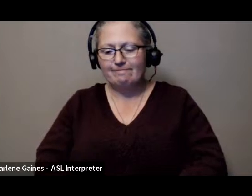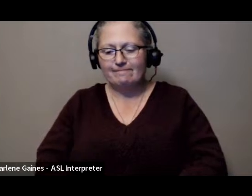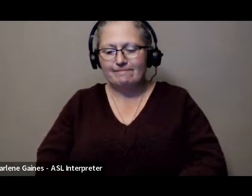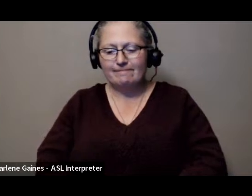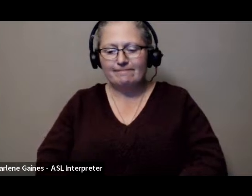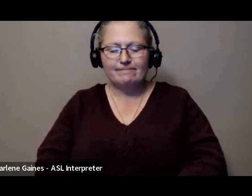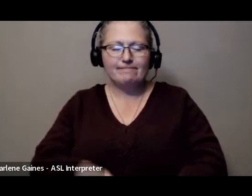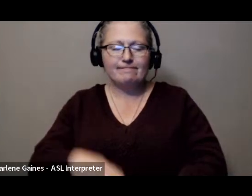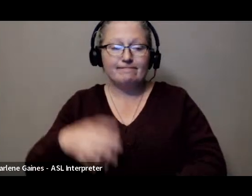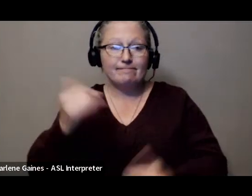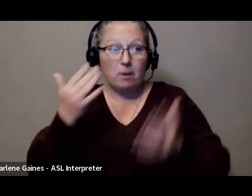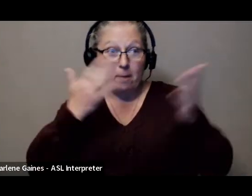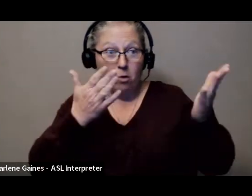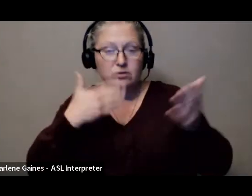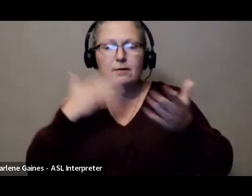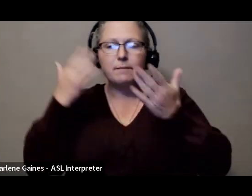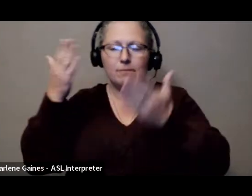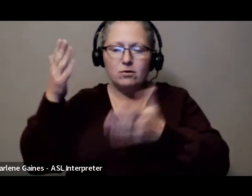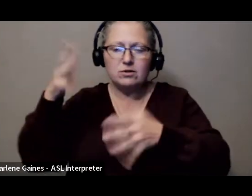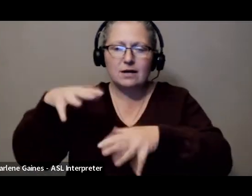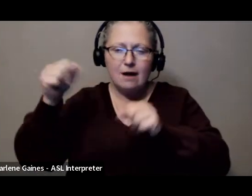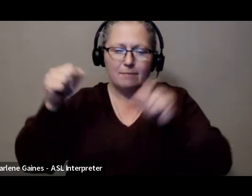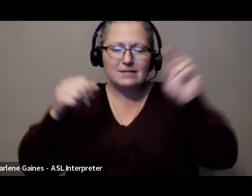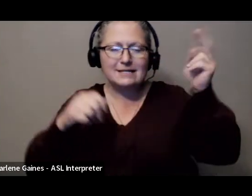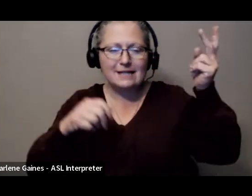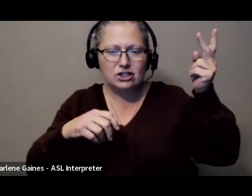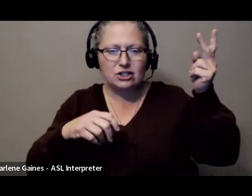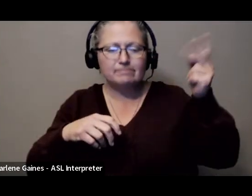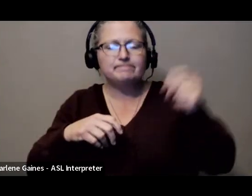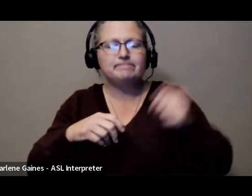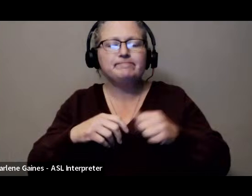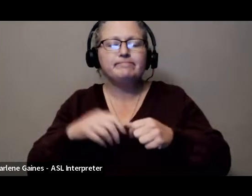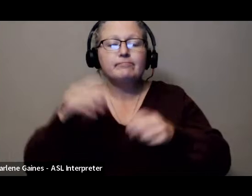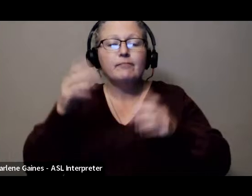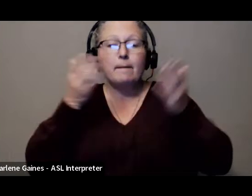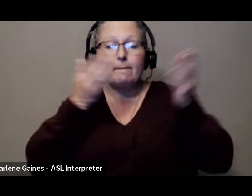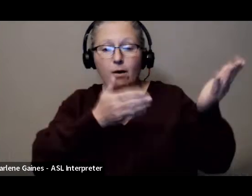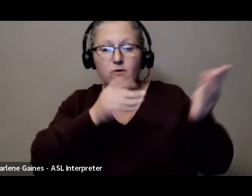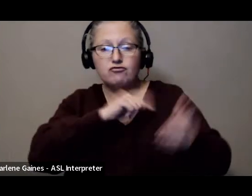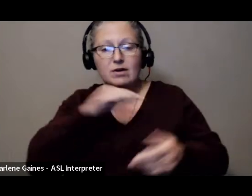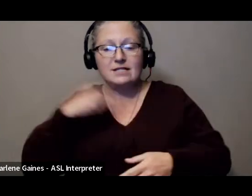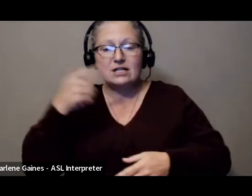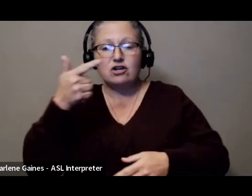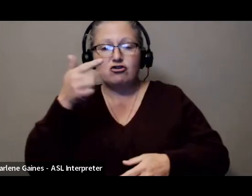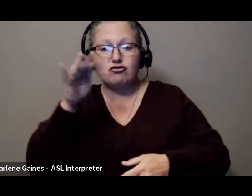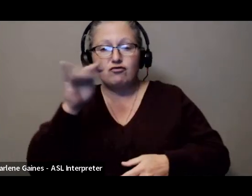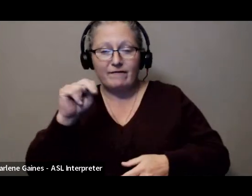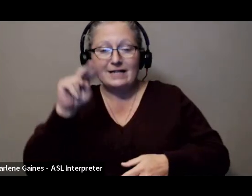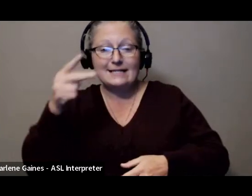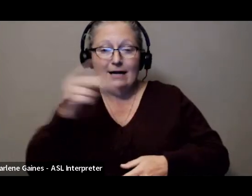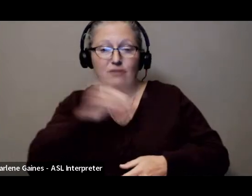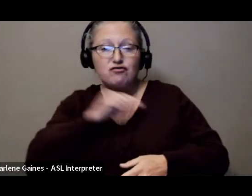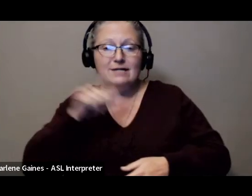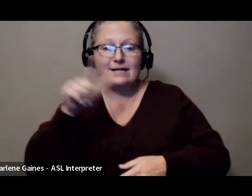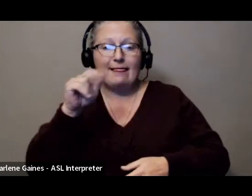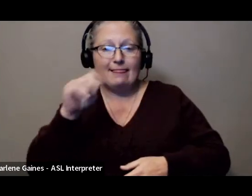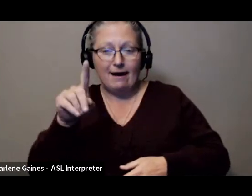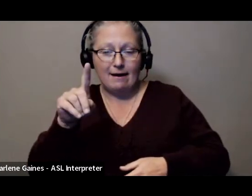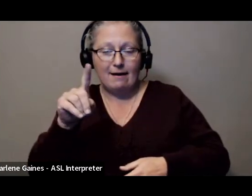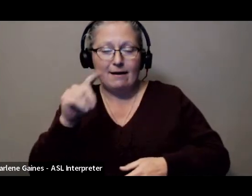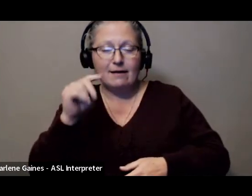Can I get a motion to I'll move approve? adoption. Second. Thank you. So motion by Trustee Griffin, second by Trustee